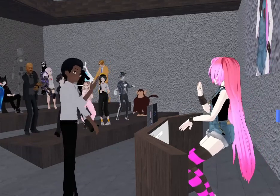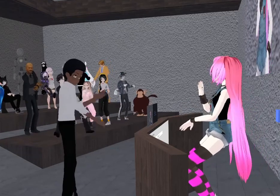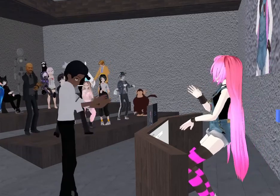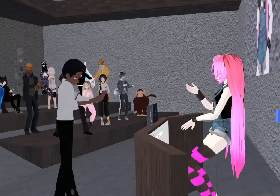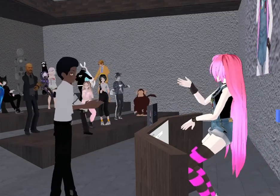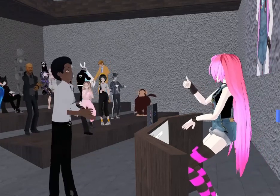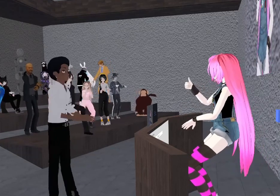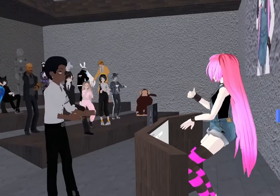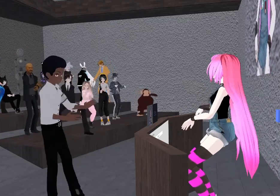Yeah.